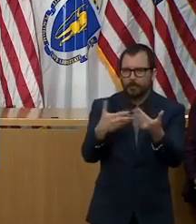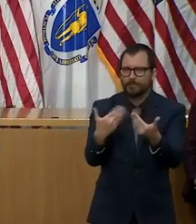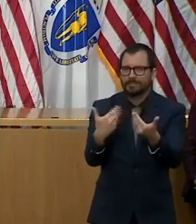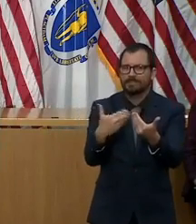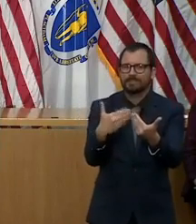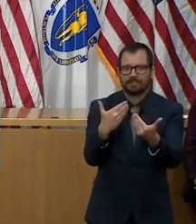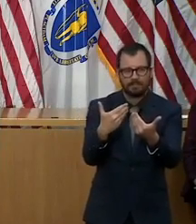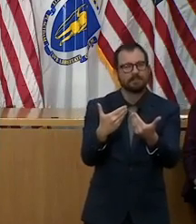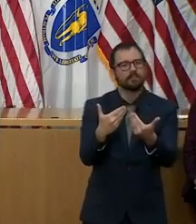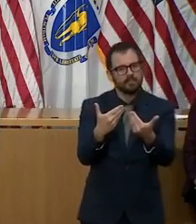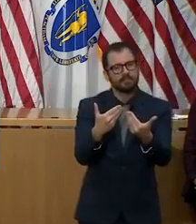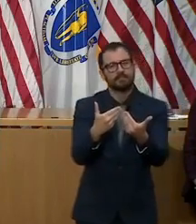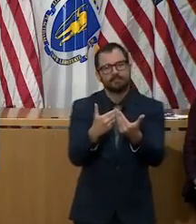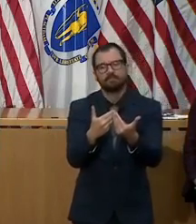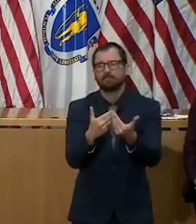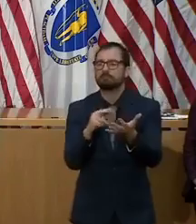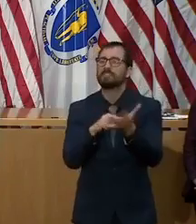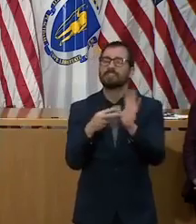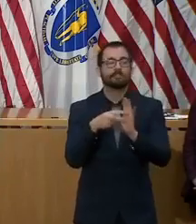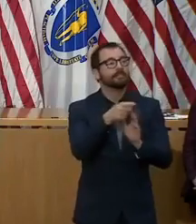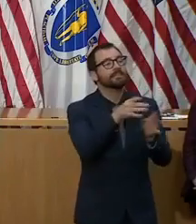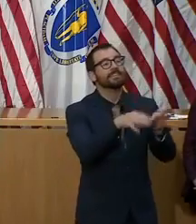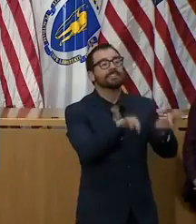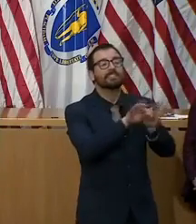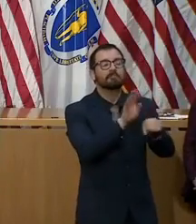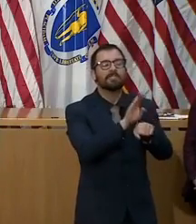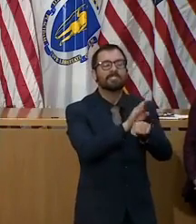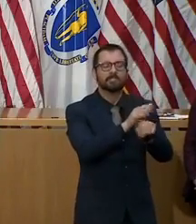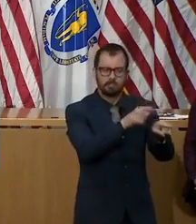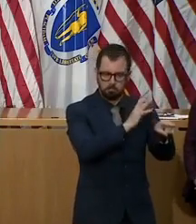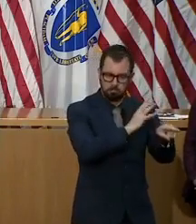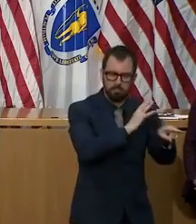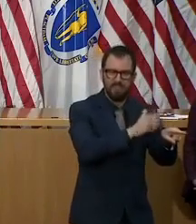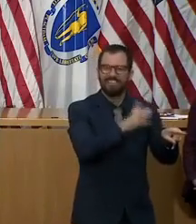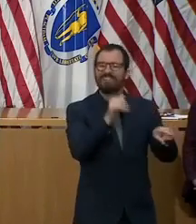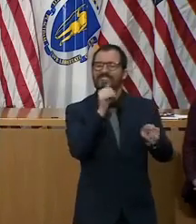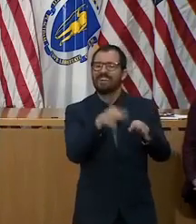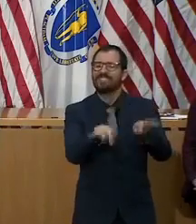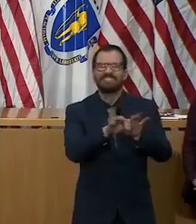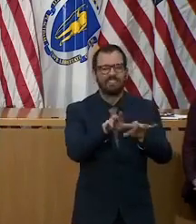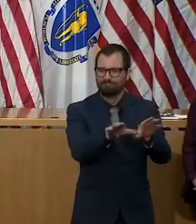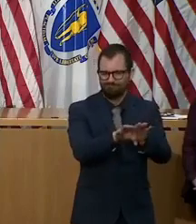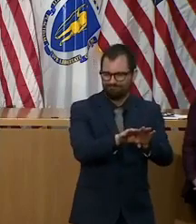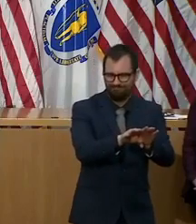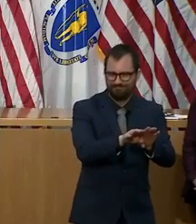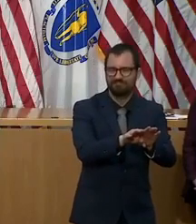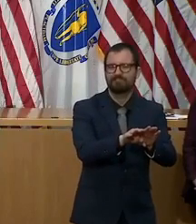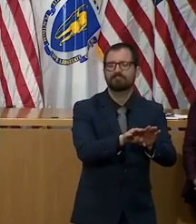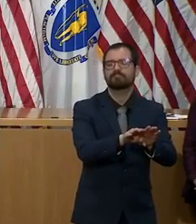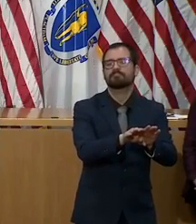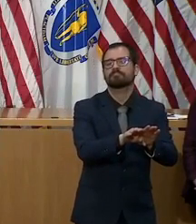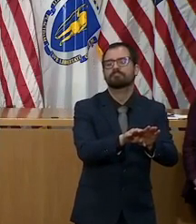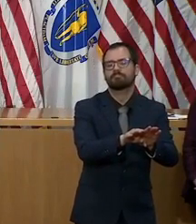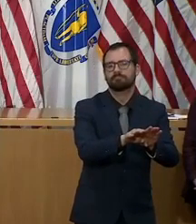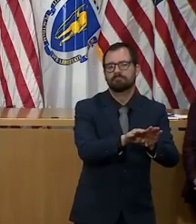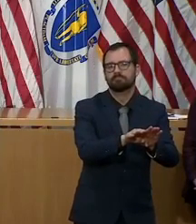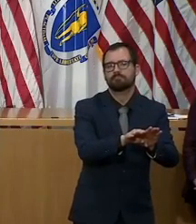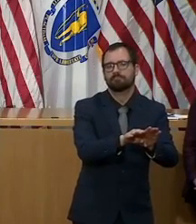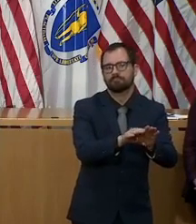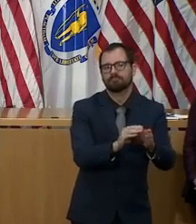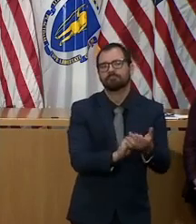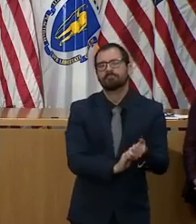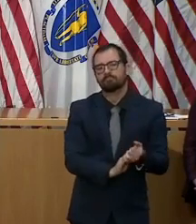of 10 or more people until May 18th. We're also extending the guidance to the executive branch employees of state